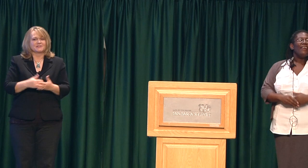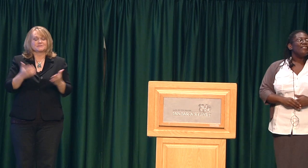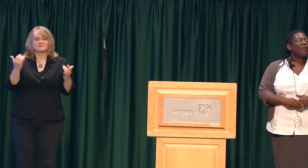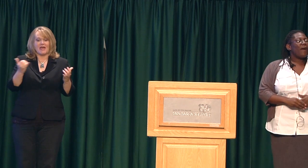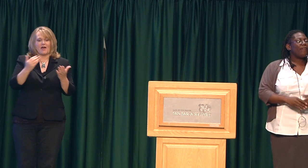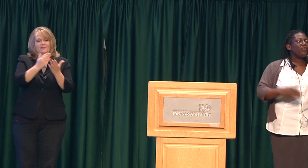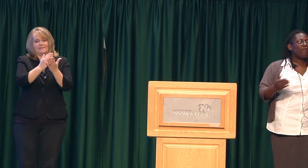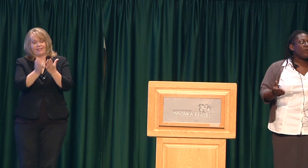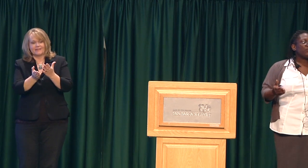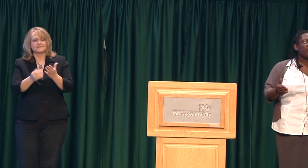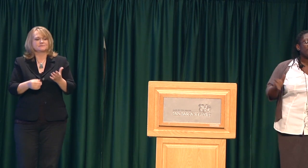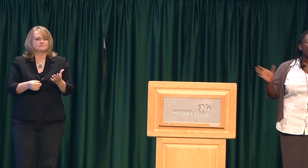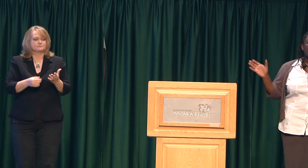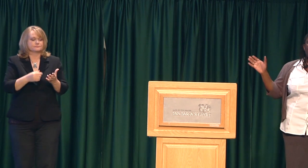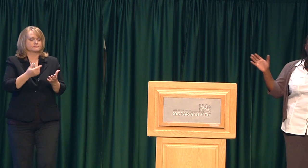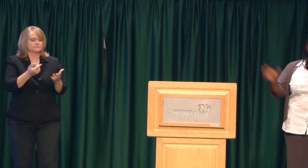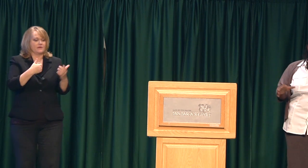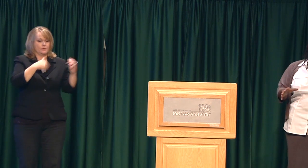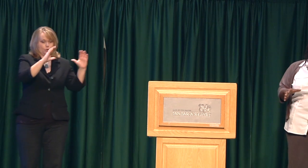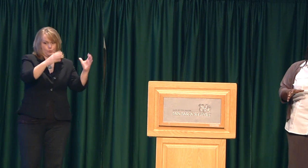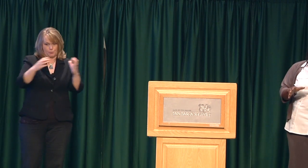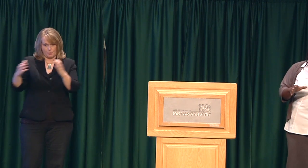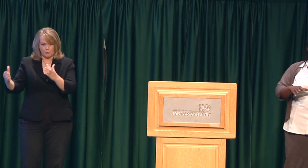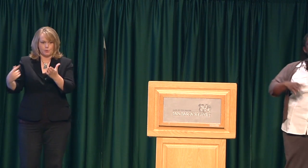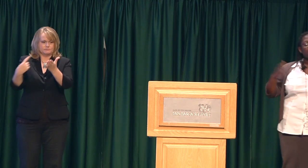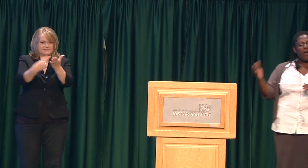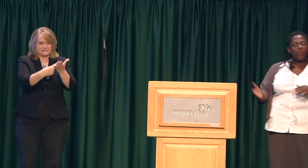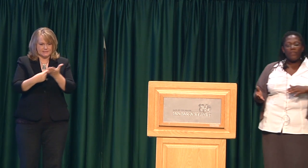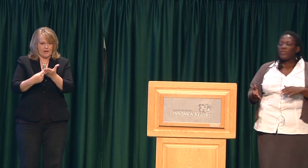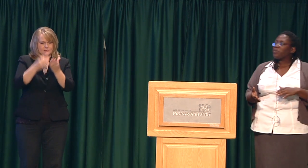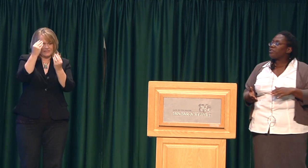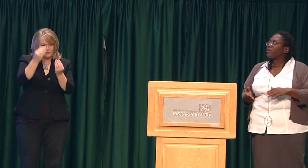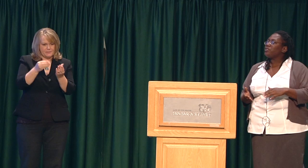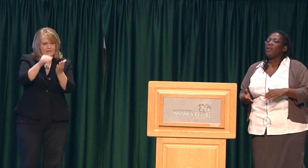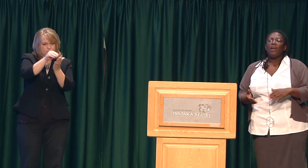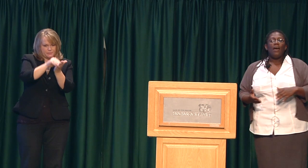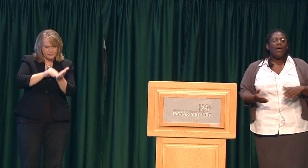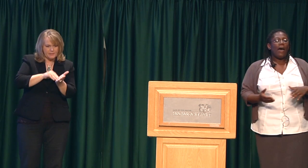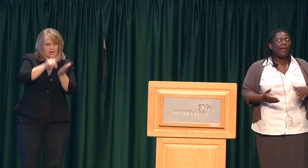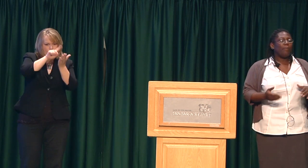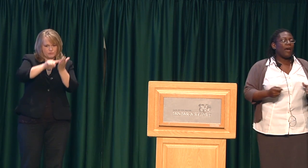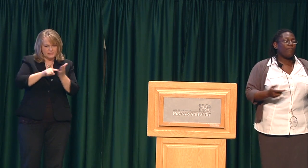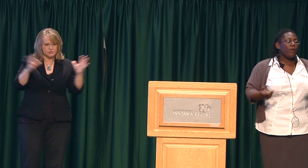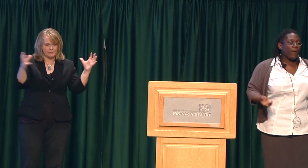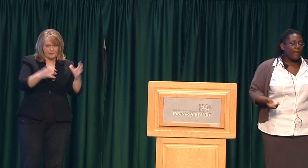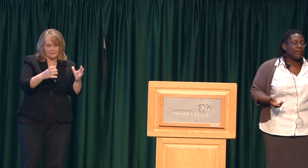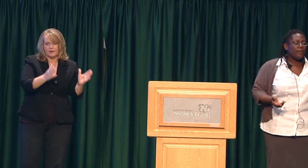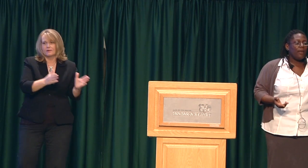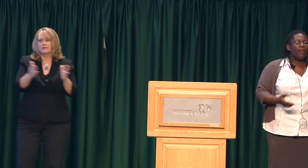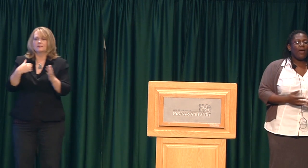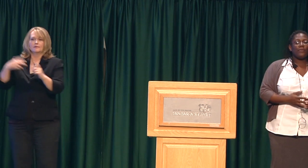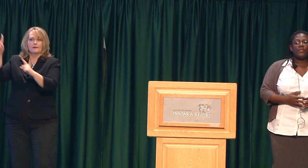thing. So after the focus groups, after we gathered all the data from the focus groups and looked at all the previous research, I applied for a